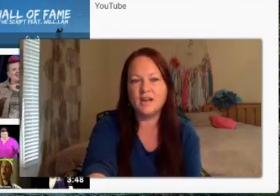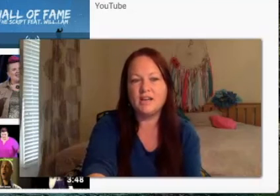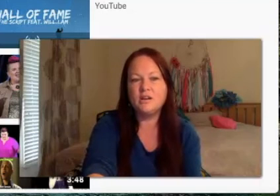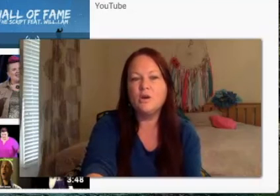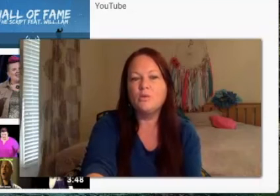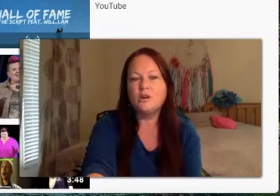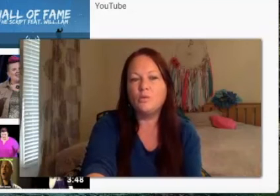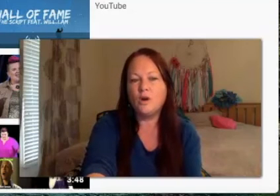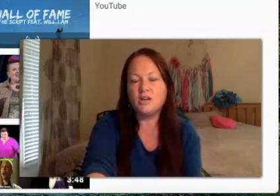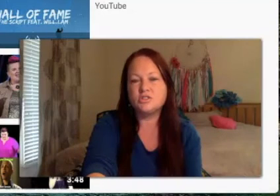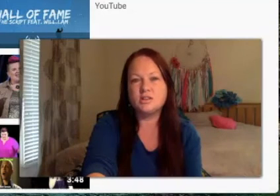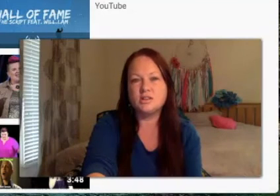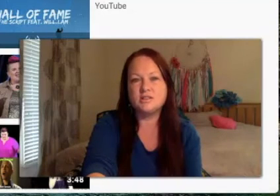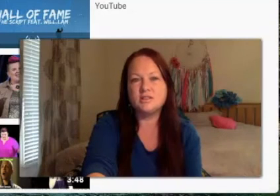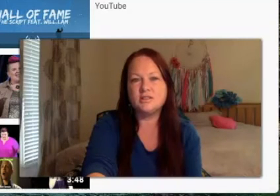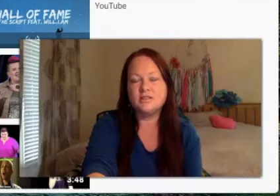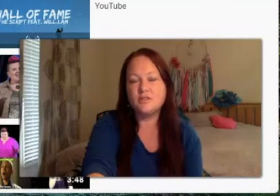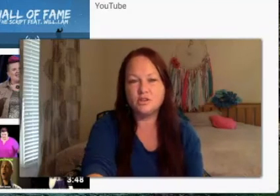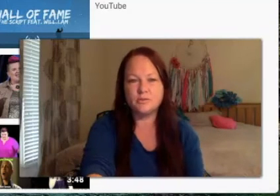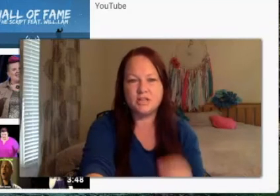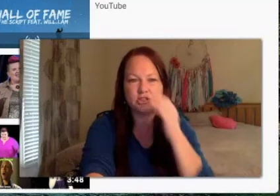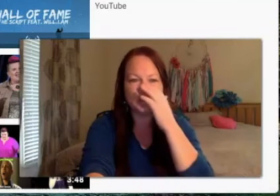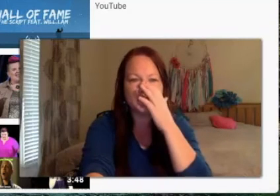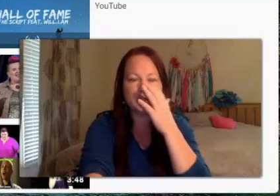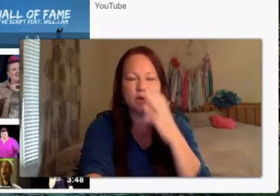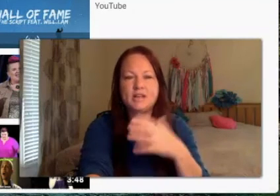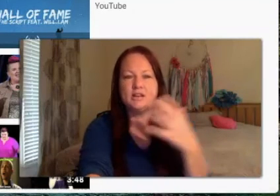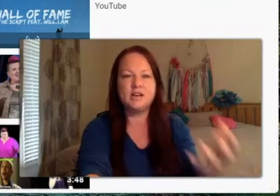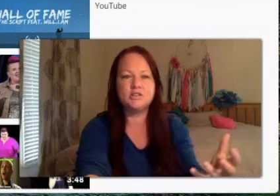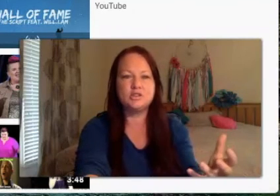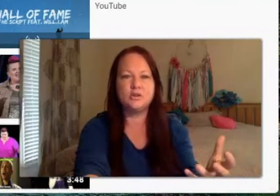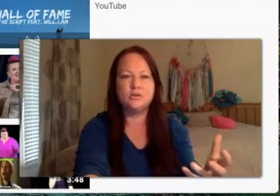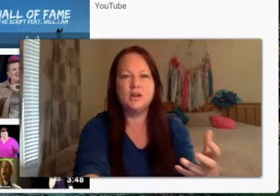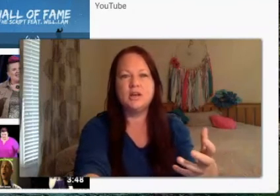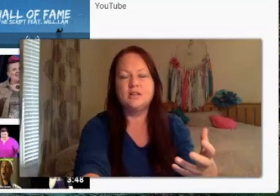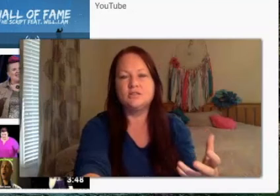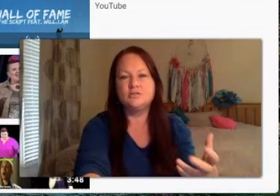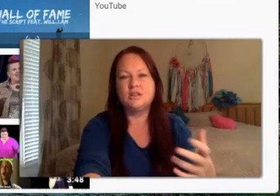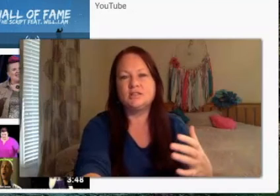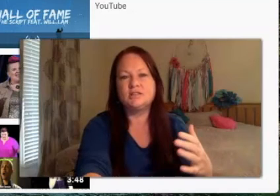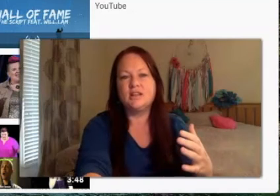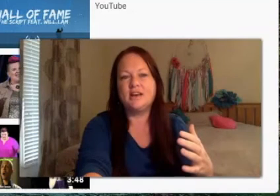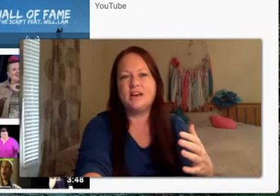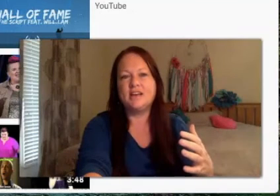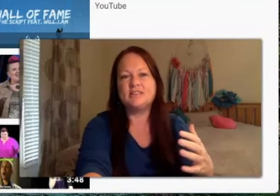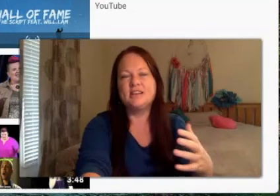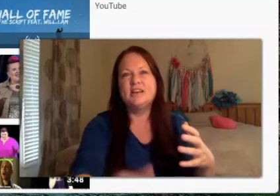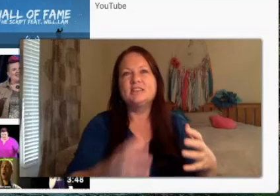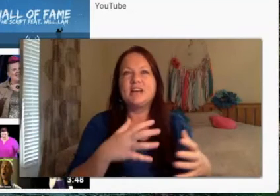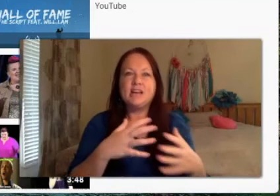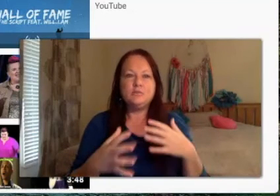song online, we're going to watch different interpretations just so I can kind of show the students